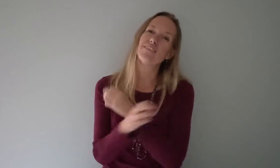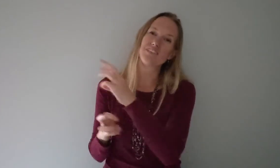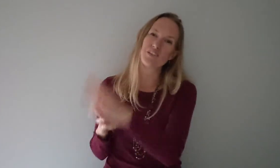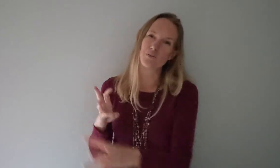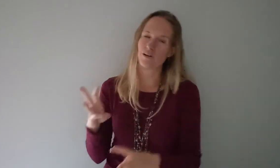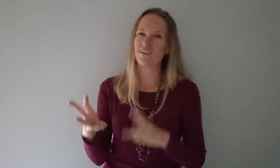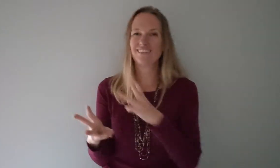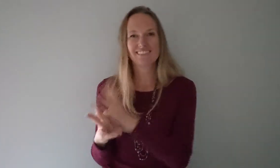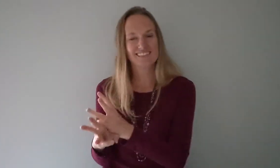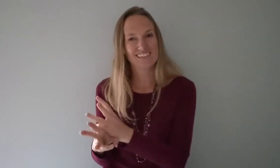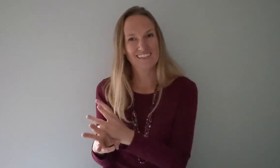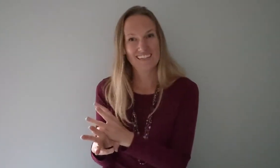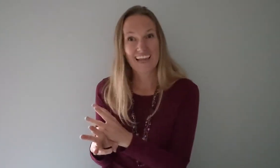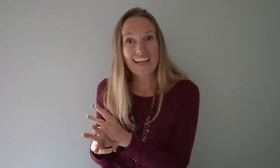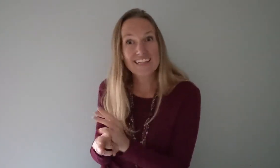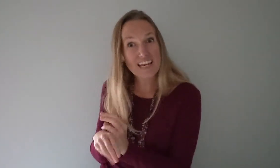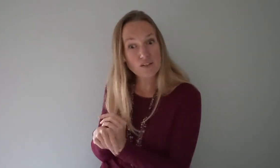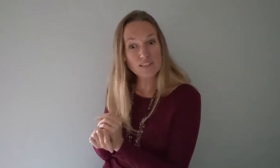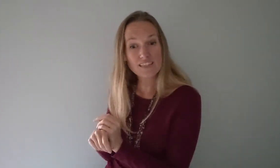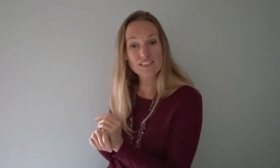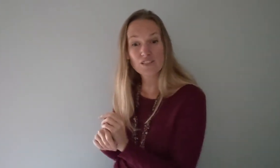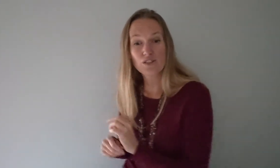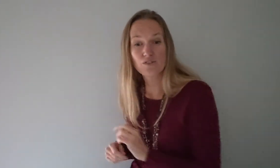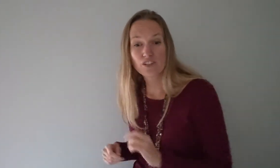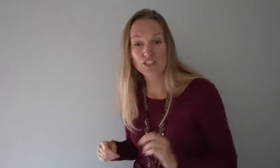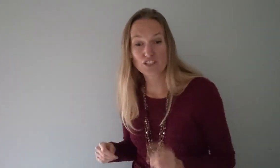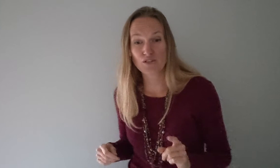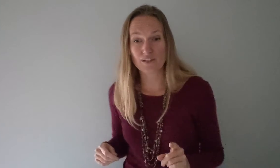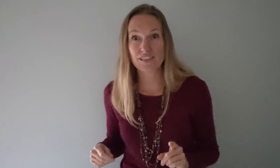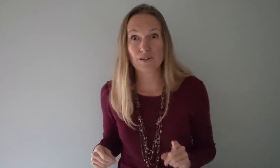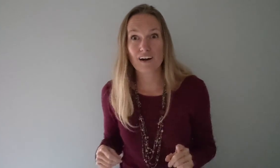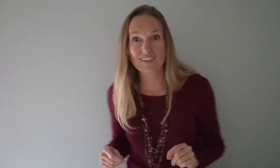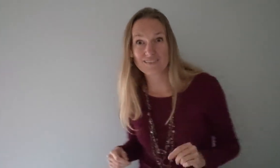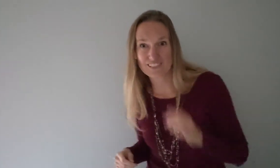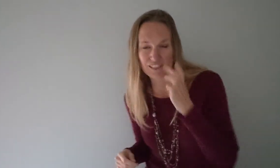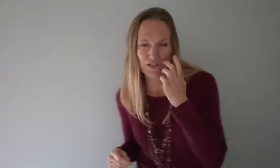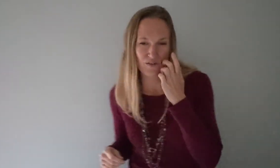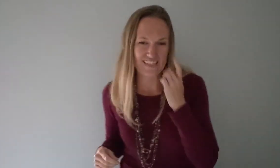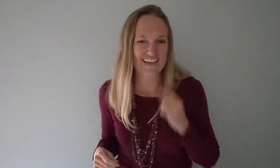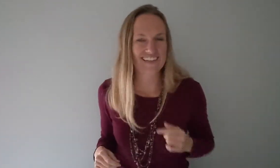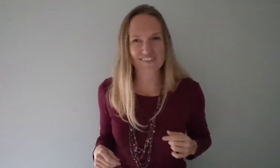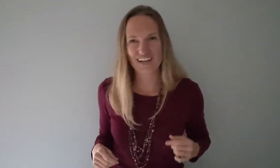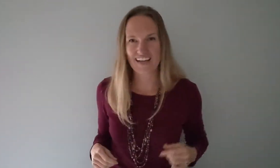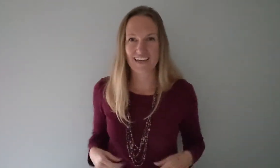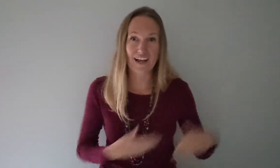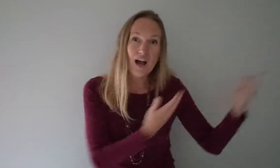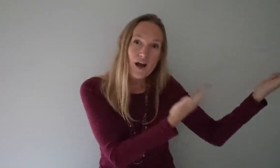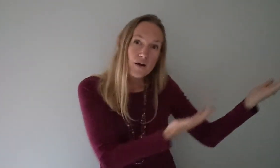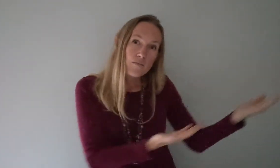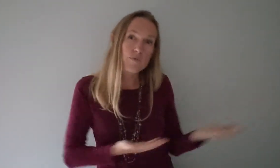God so loved the world. And then it goes on to verse 2, or at least we called it verse 2 with a slightly different ending.